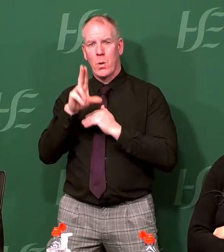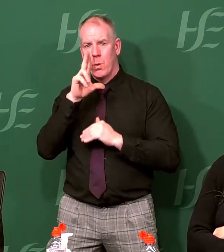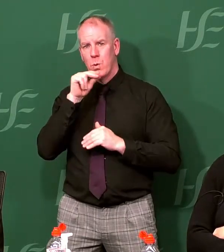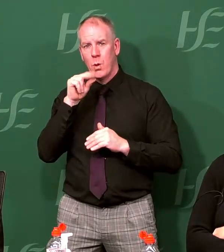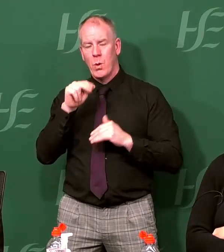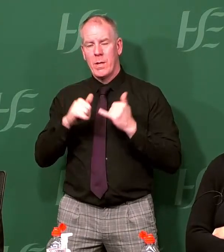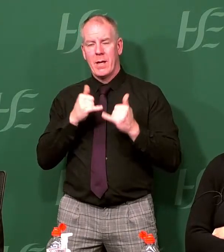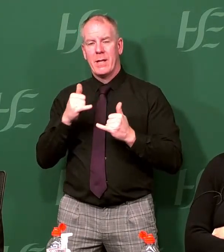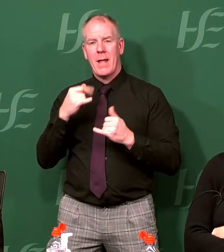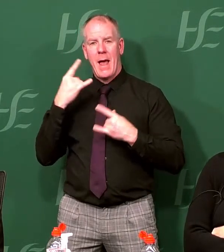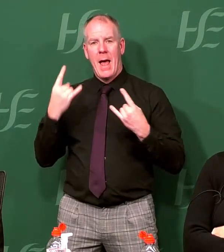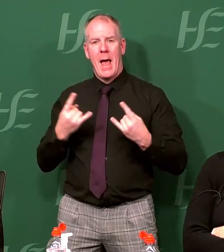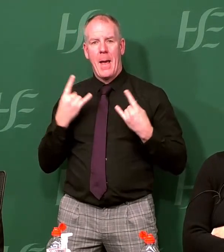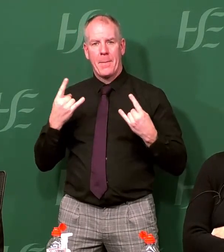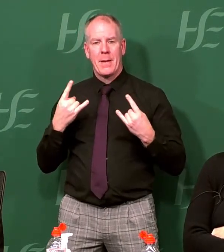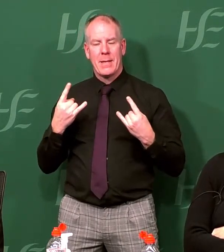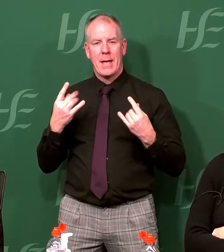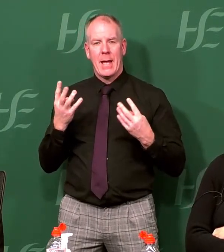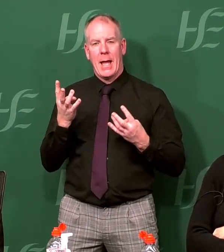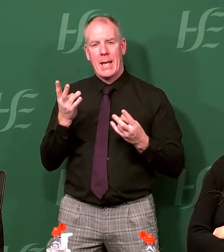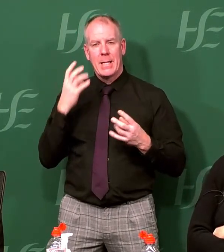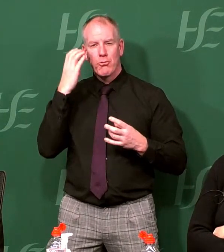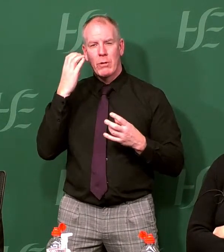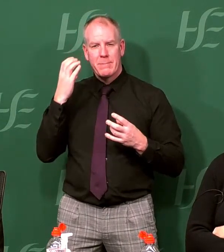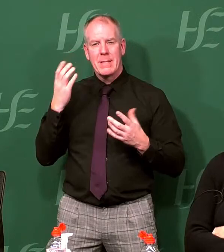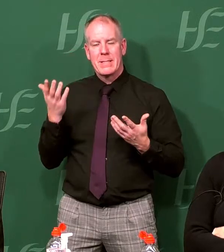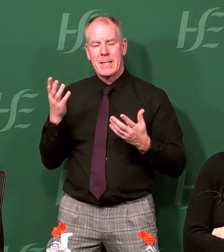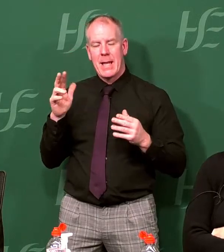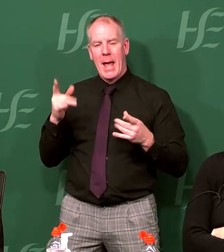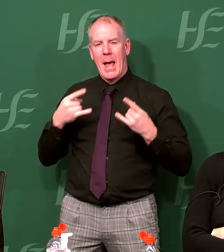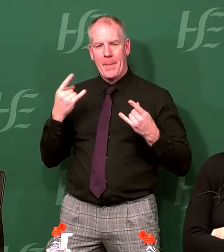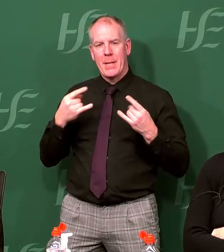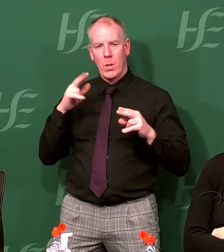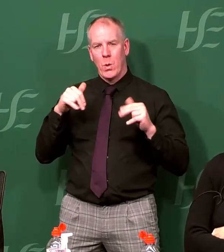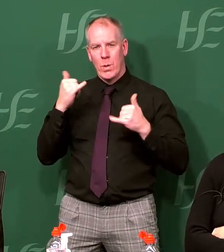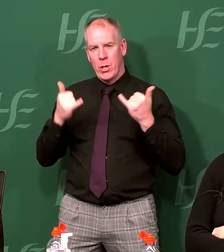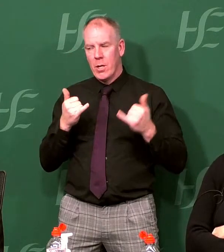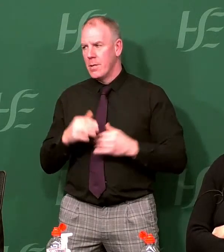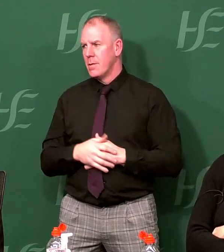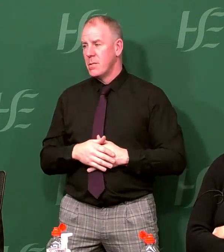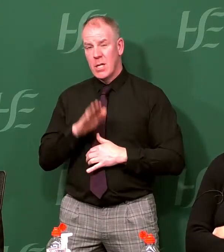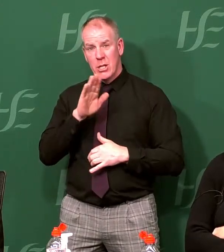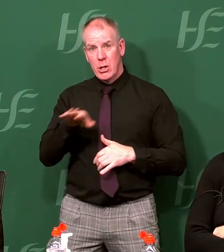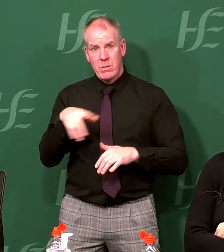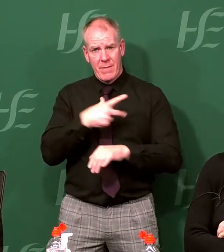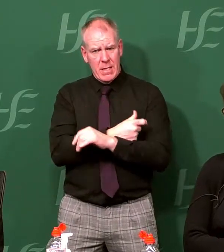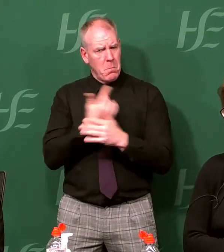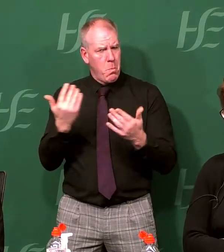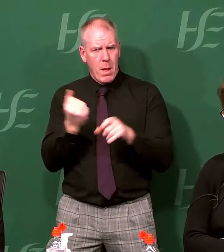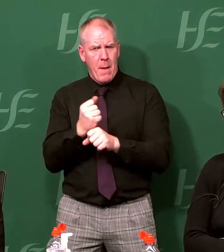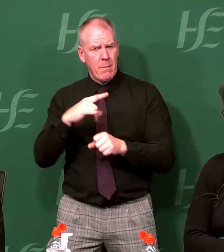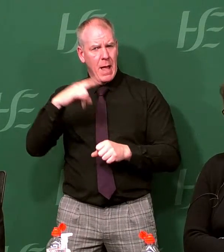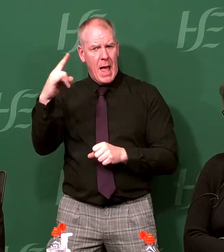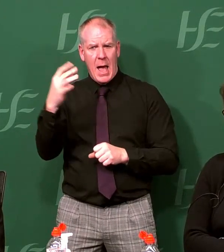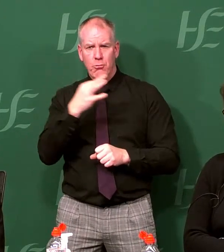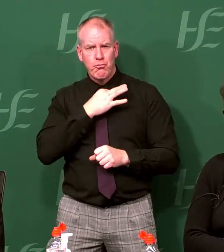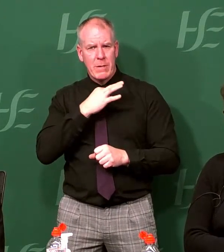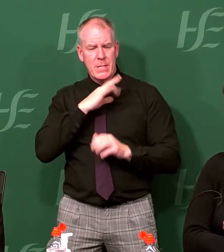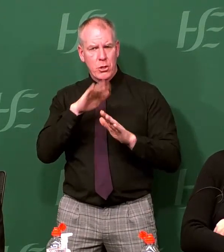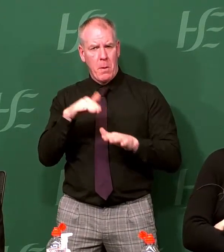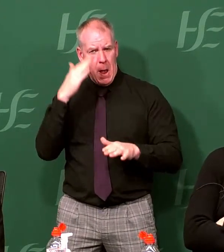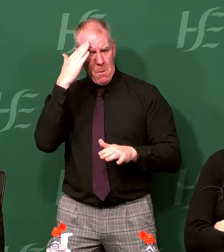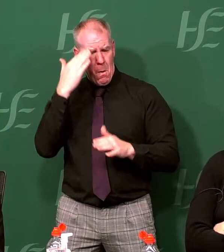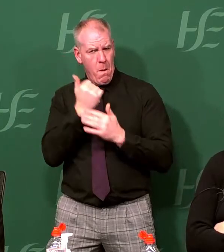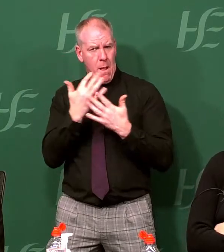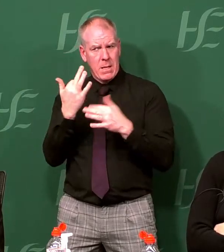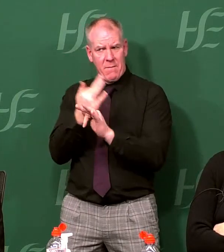happy Nollaig Naman. And so the the kids' vaccines, can I ask about the high-risk kids? I know Damien isn't here, but we've had a